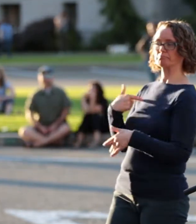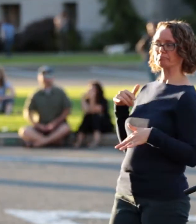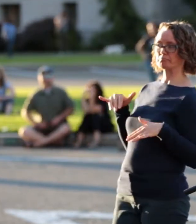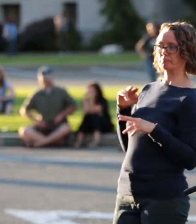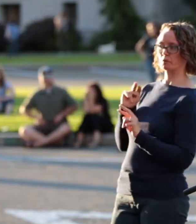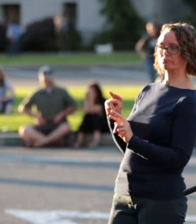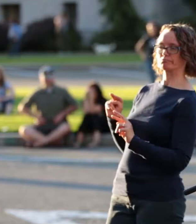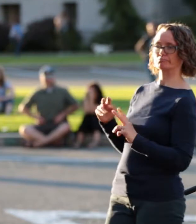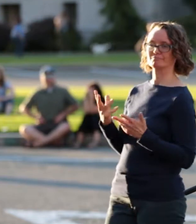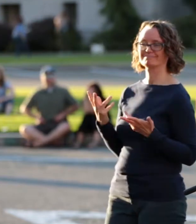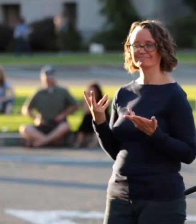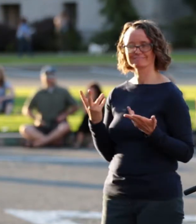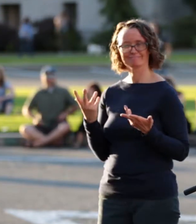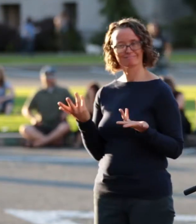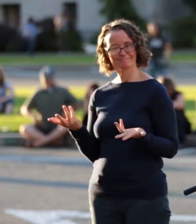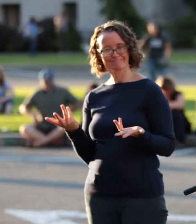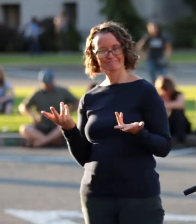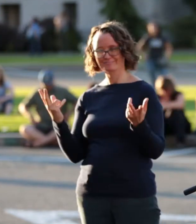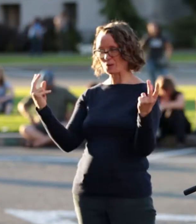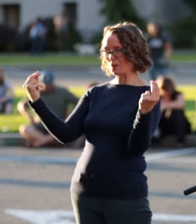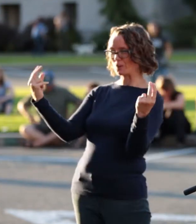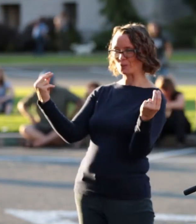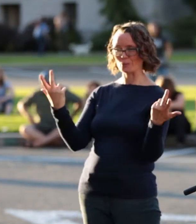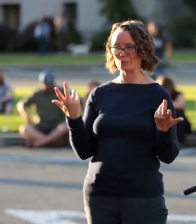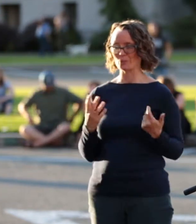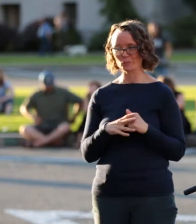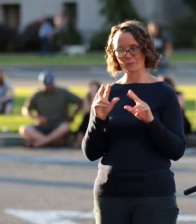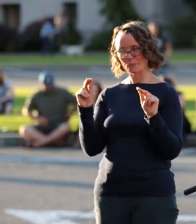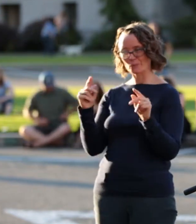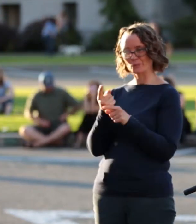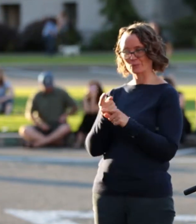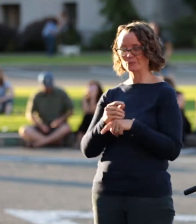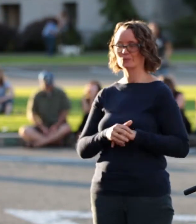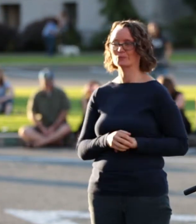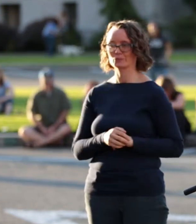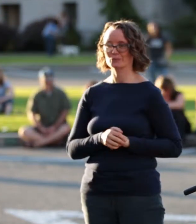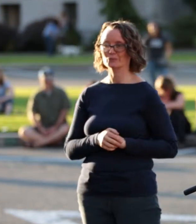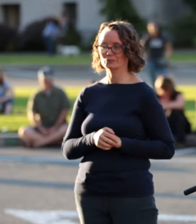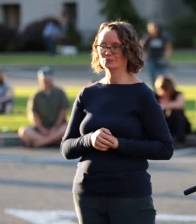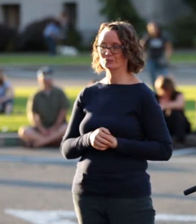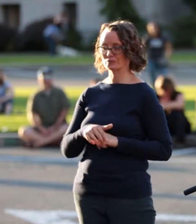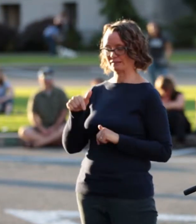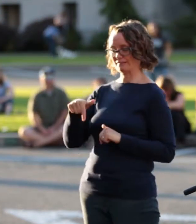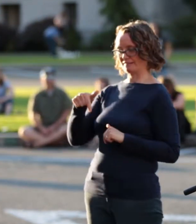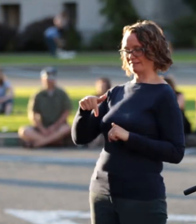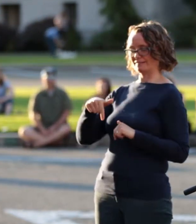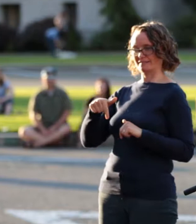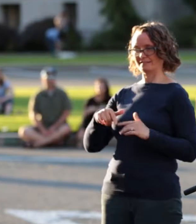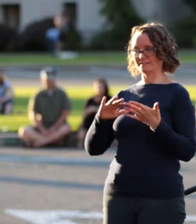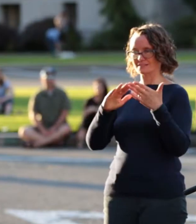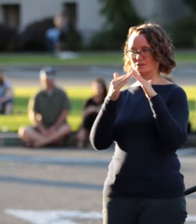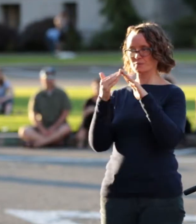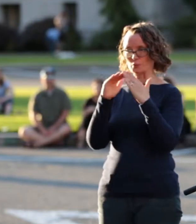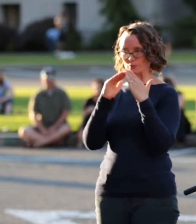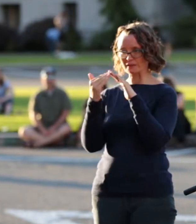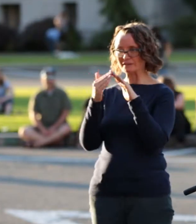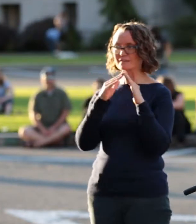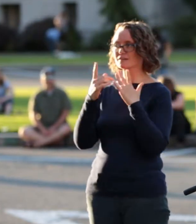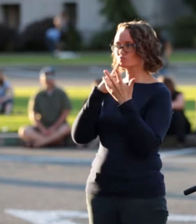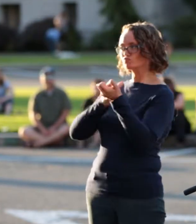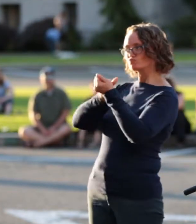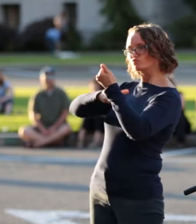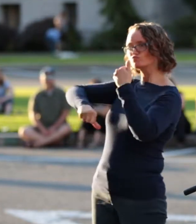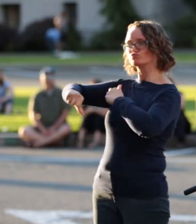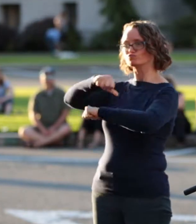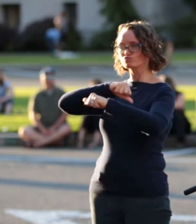air and say, what can we do about it? I don't think so. This community is about lifting each other up, supporting and protecting each